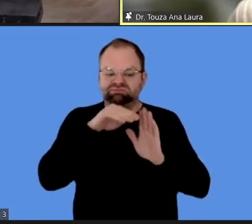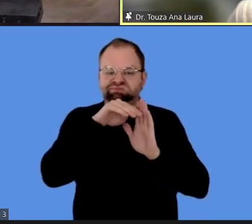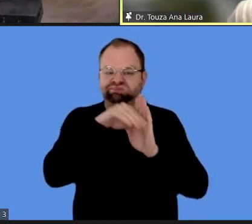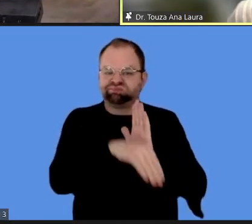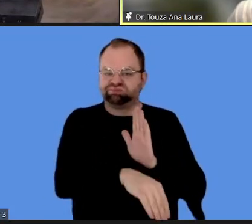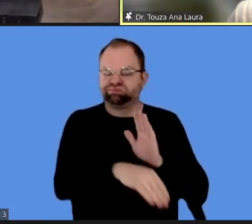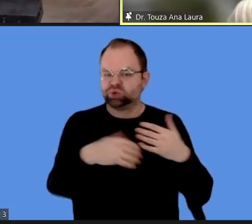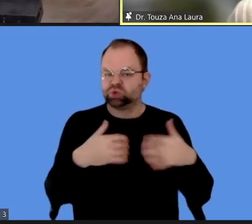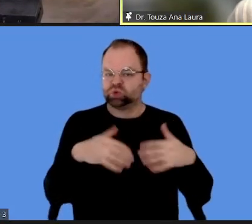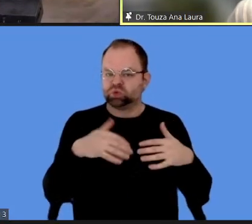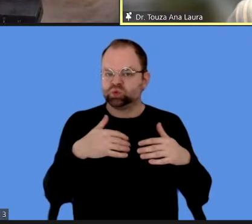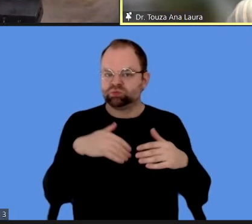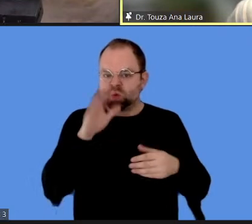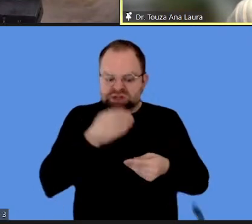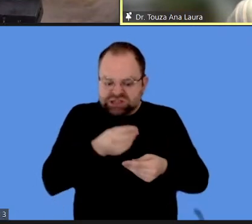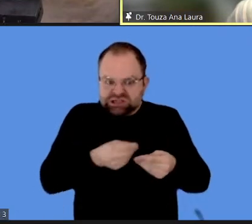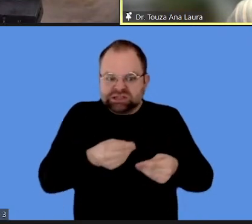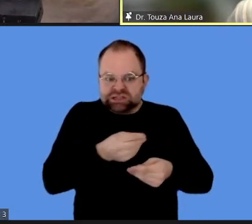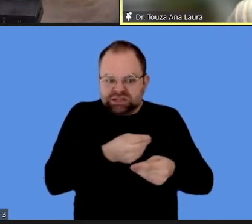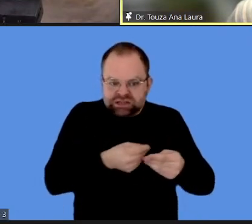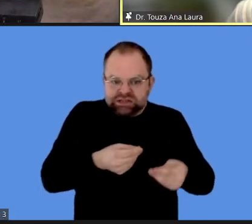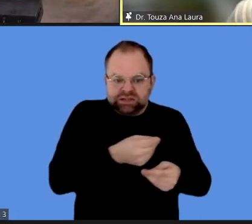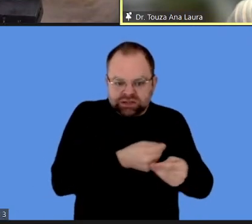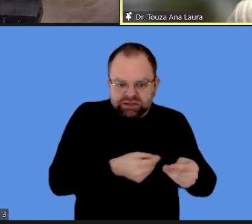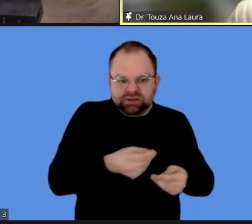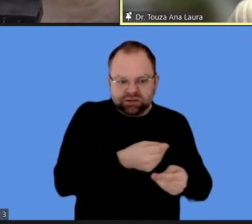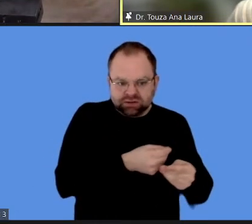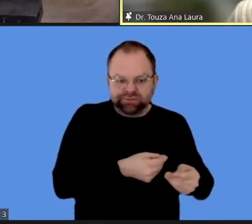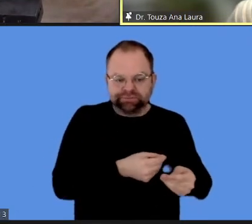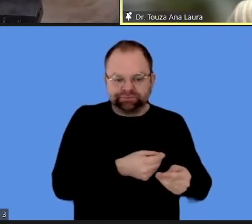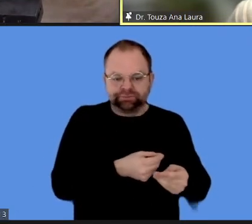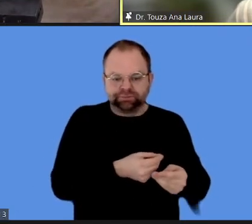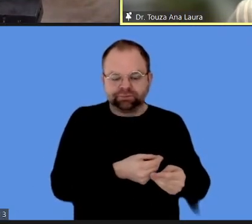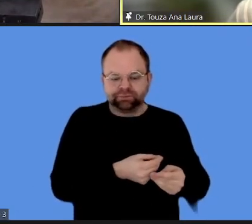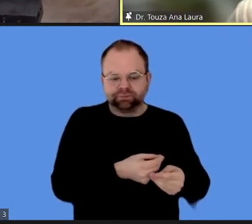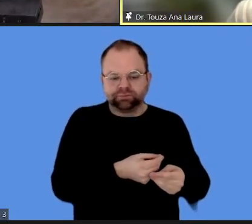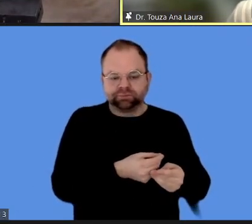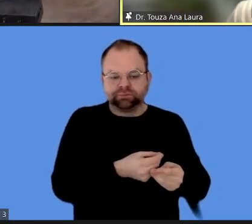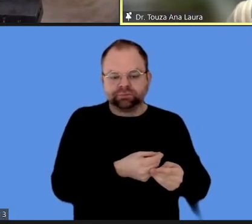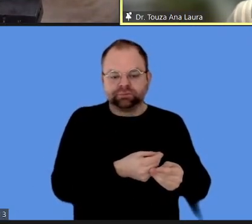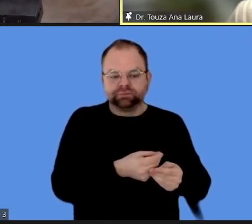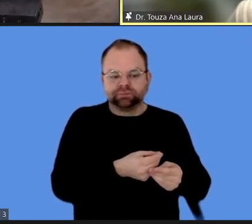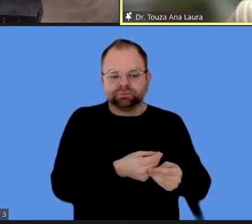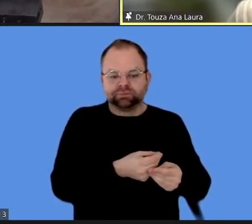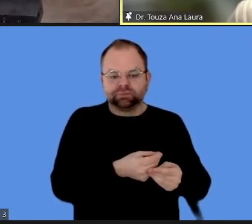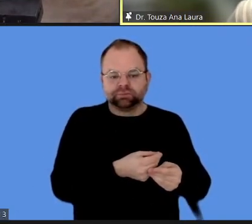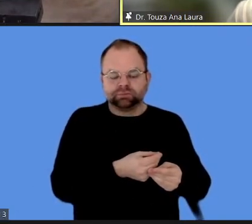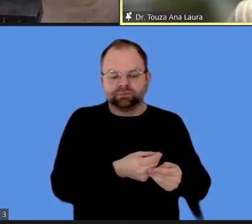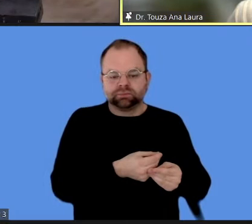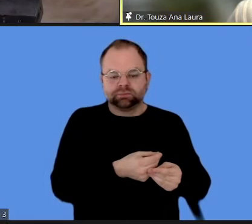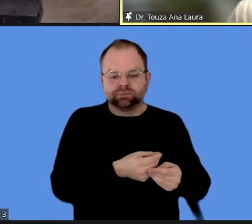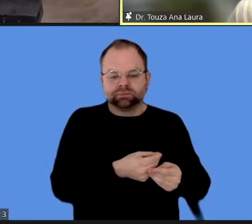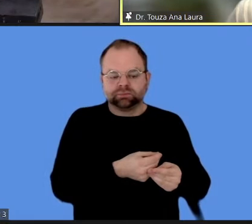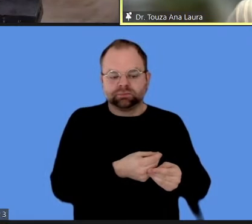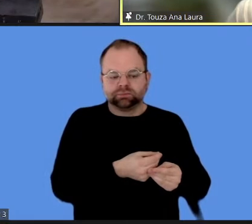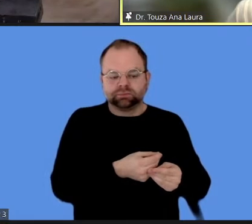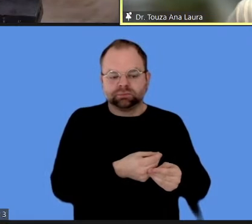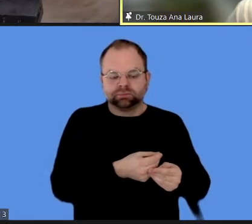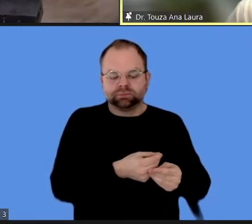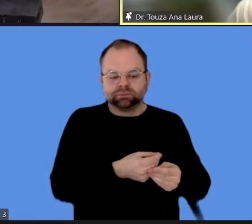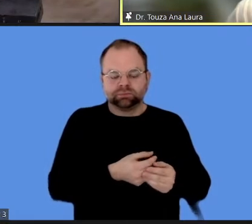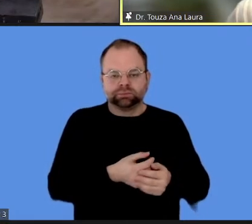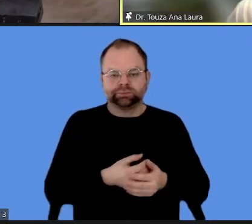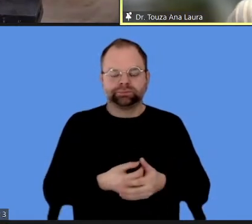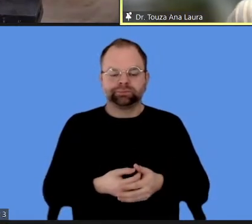the households that were experimenting severe food insecurity, that doubled one year to the other.